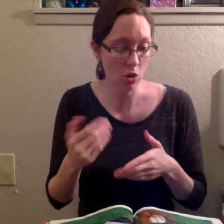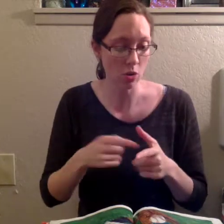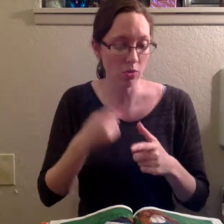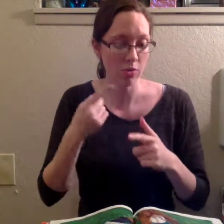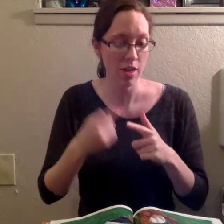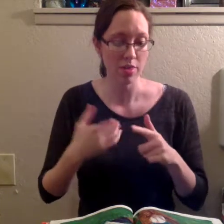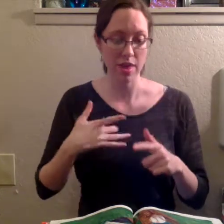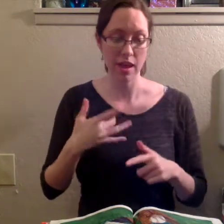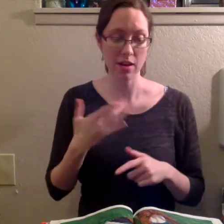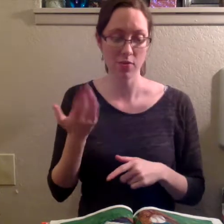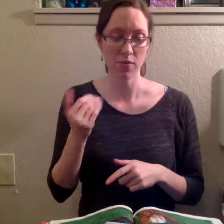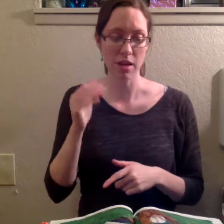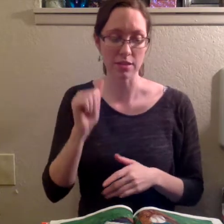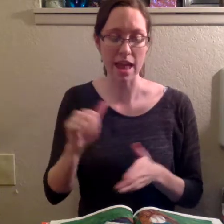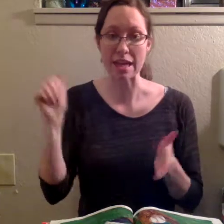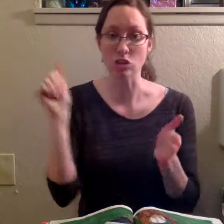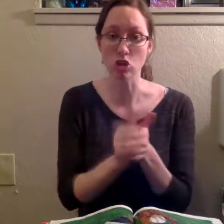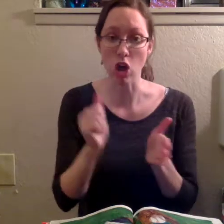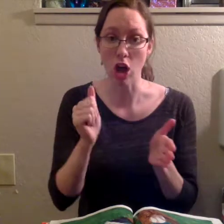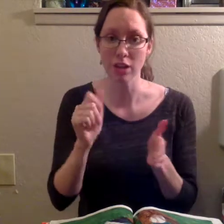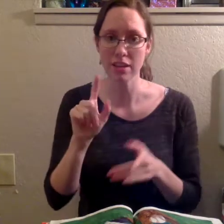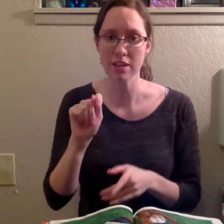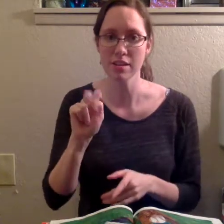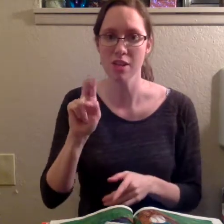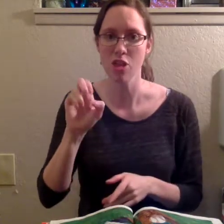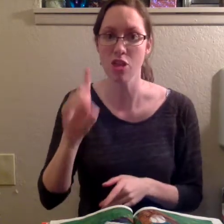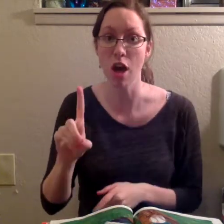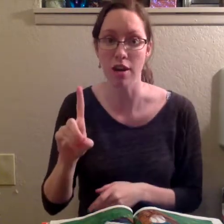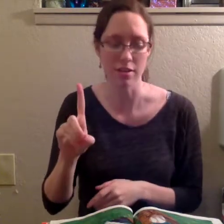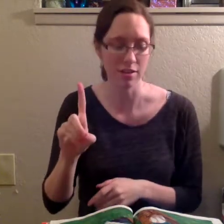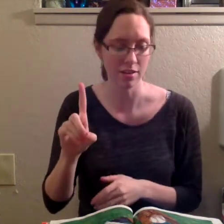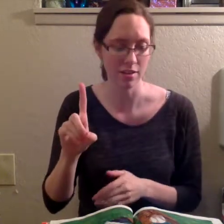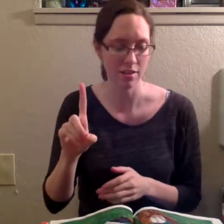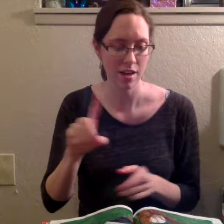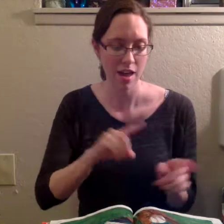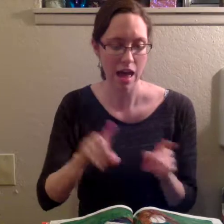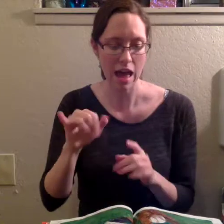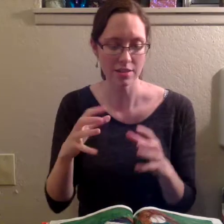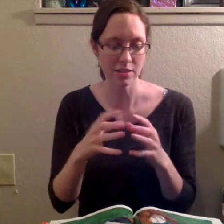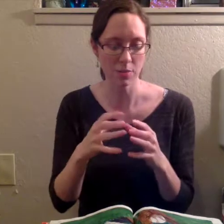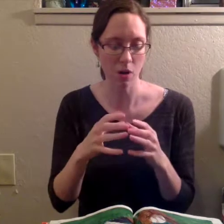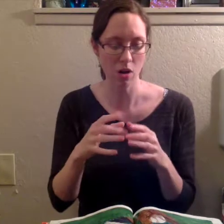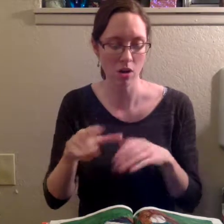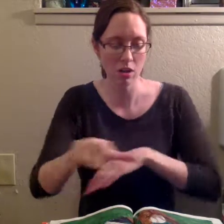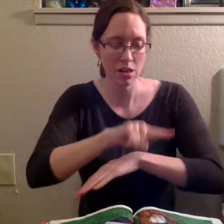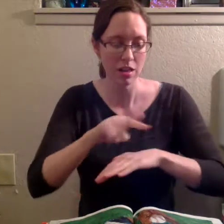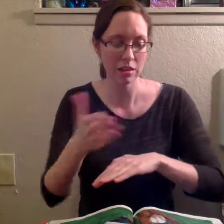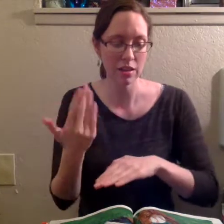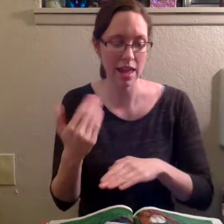dove, then felt a solid thud as the ball